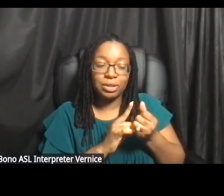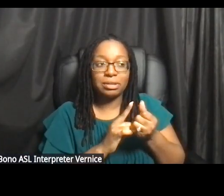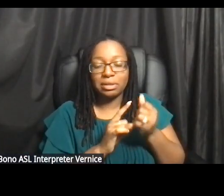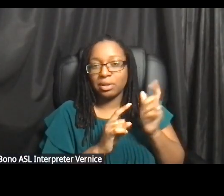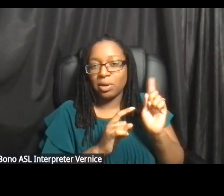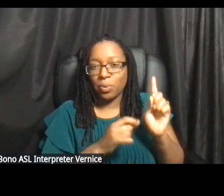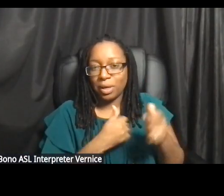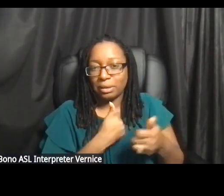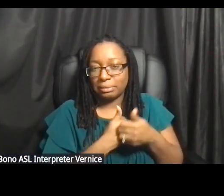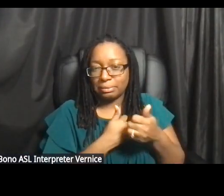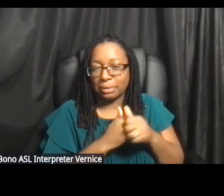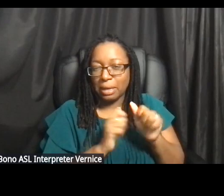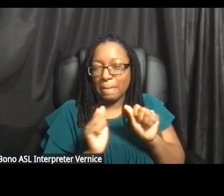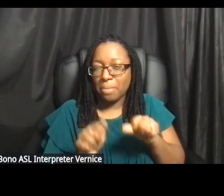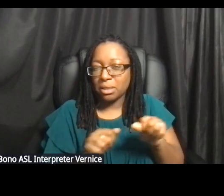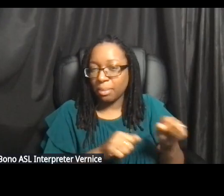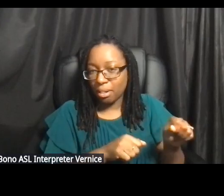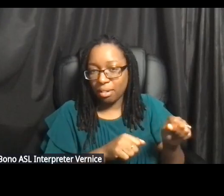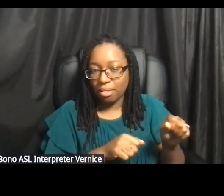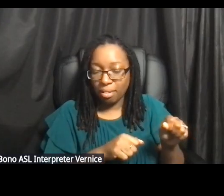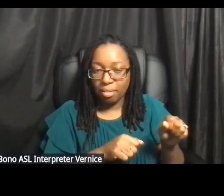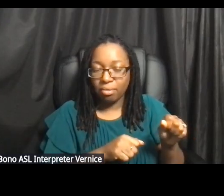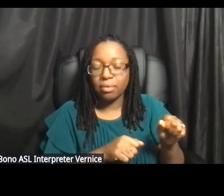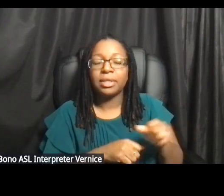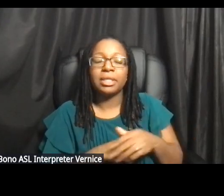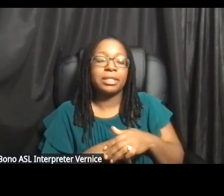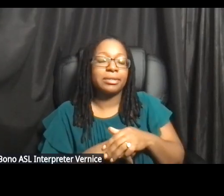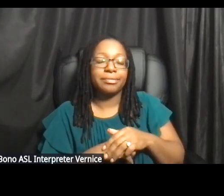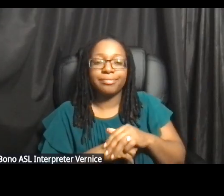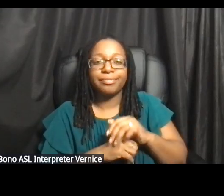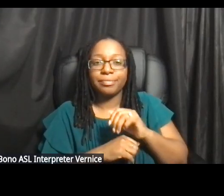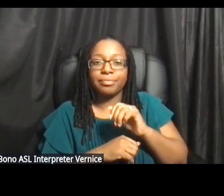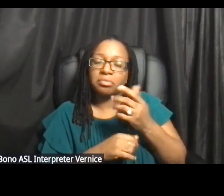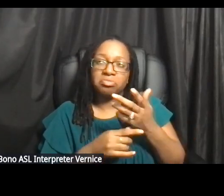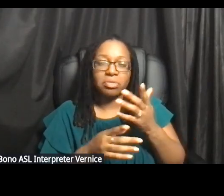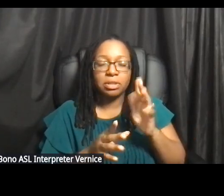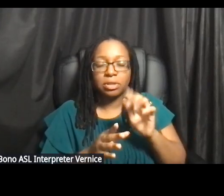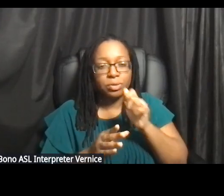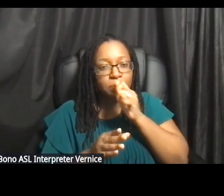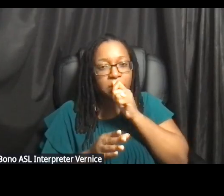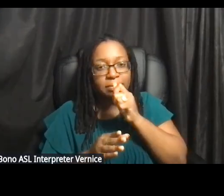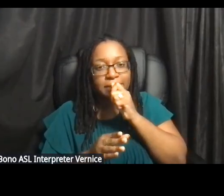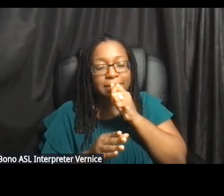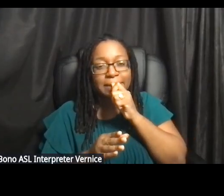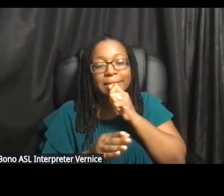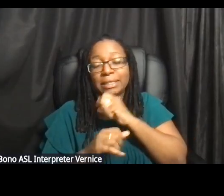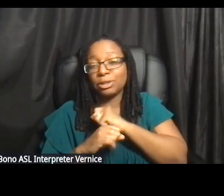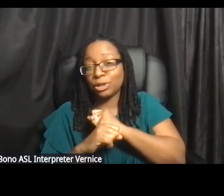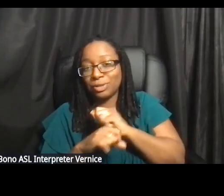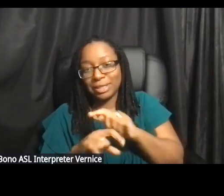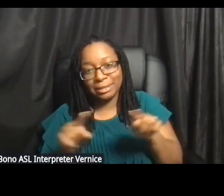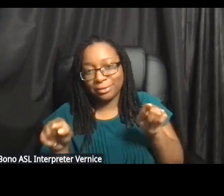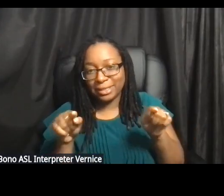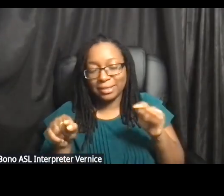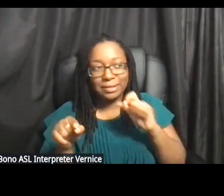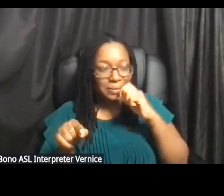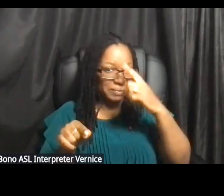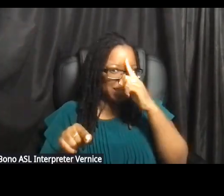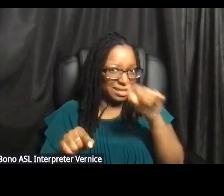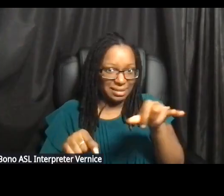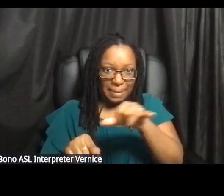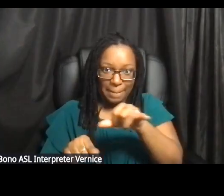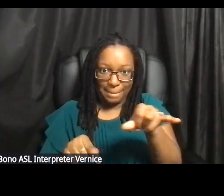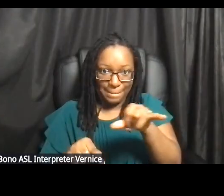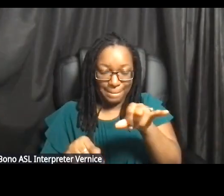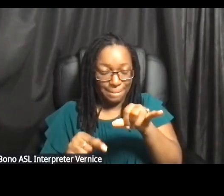to slipping up. Again, that's not as true of privacy. Don't fall into the trap of mistaking the two in either direction. Most of the time, you